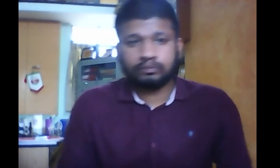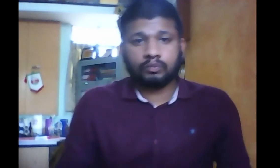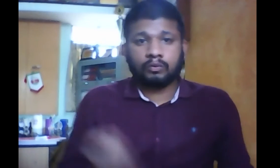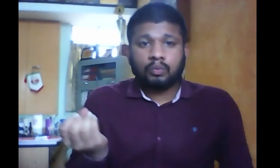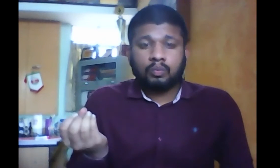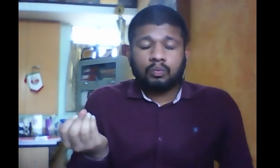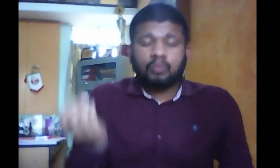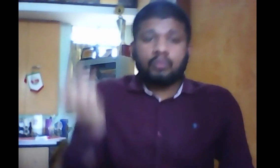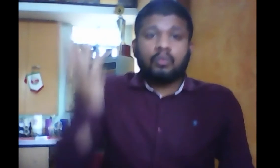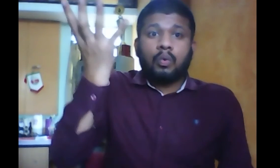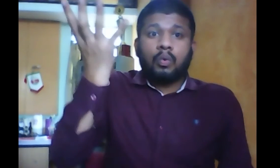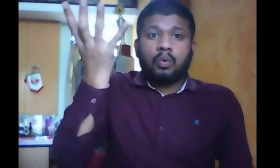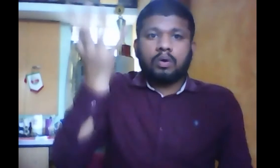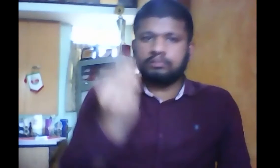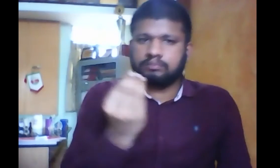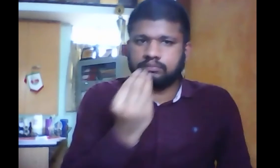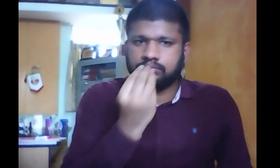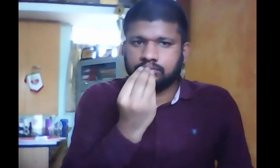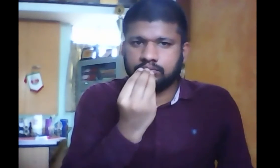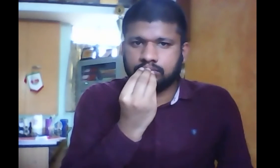Breakfast. Morning and breakfast.